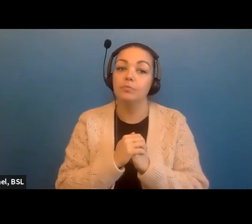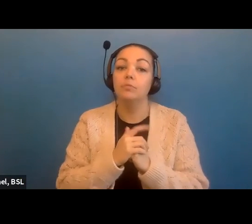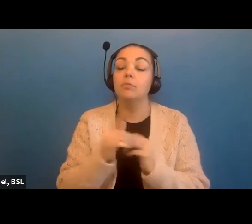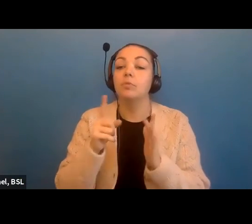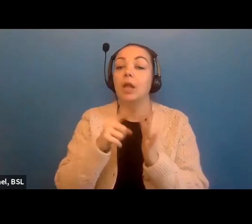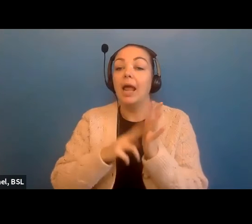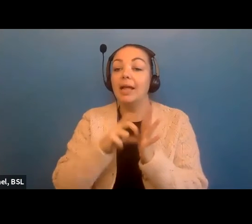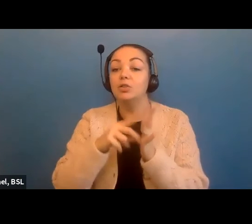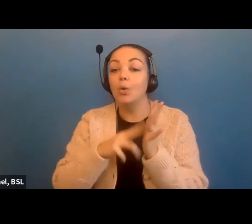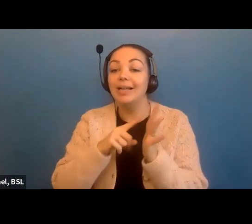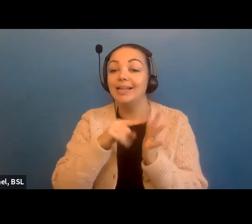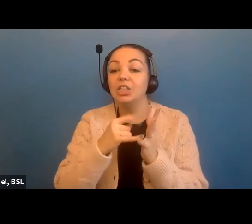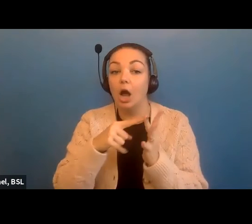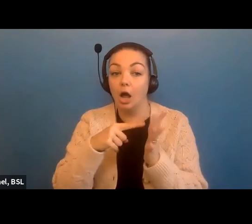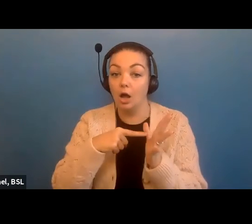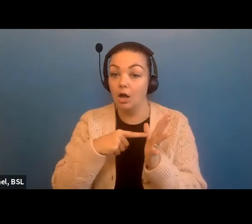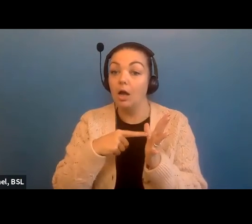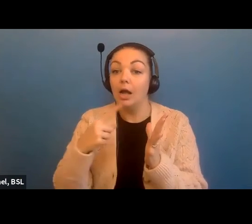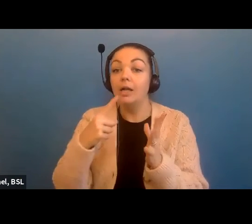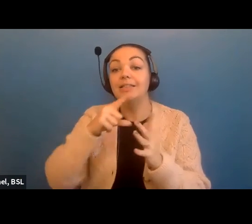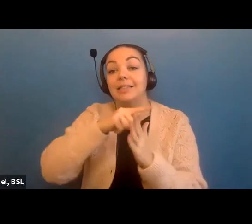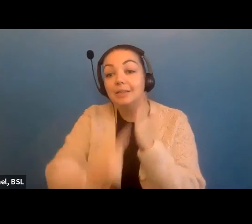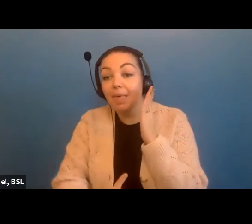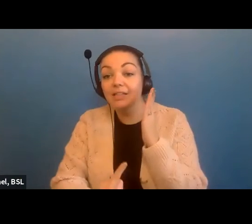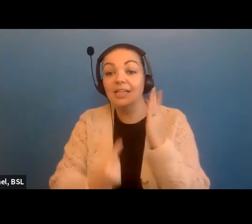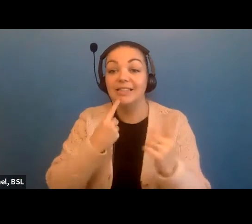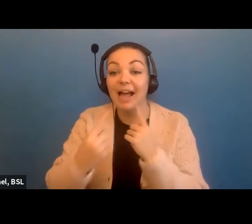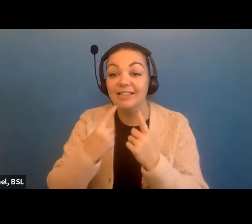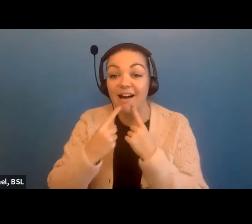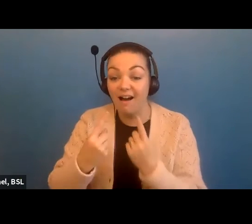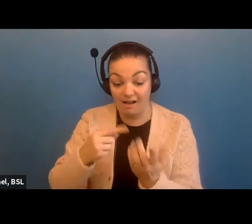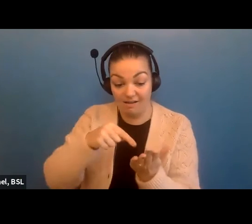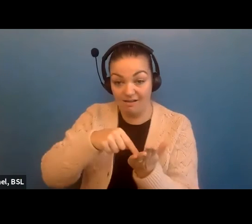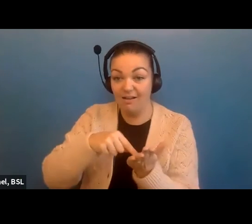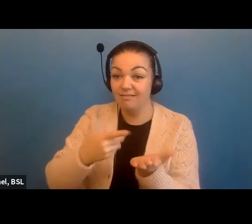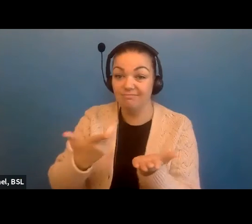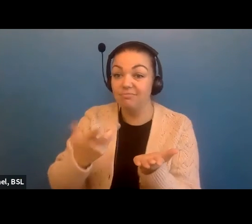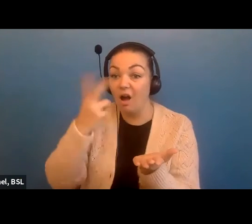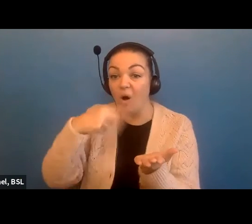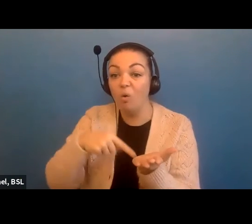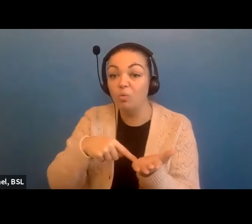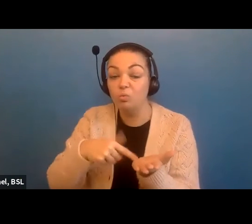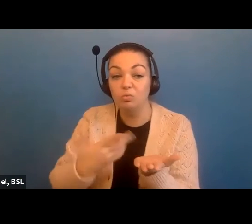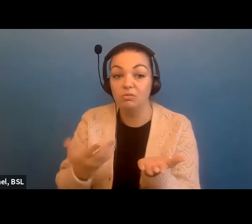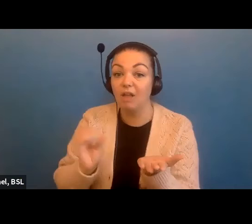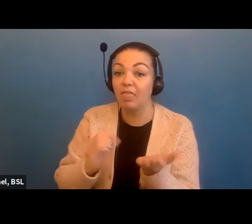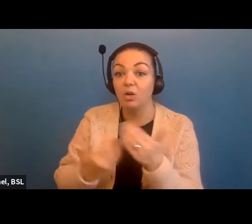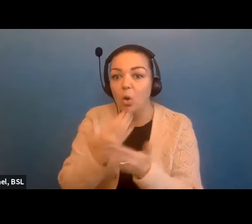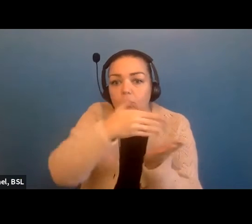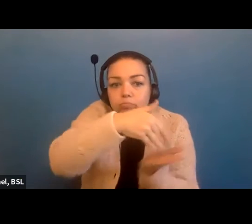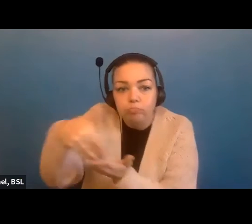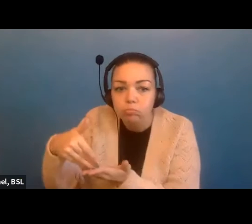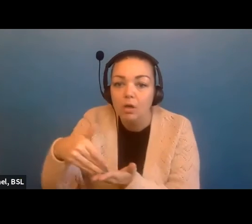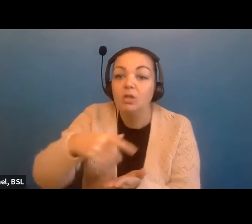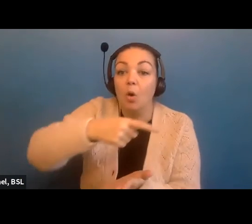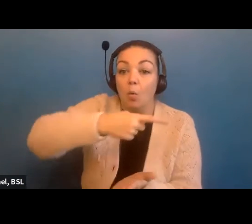Indonesia, disability data often outdated to be useful for the effective planning and the policy making. That's why like